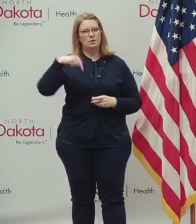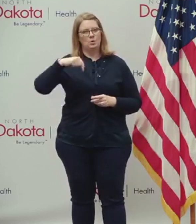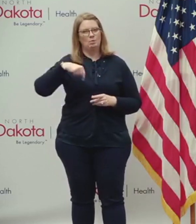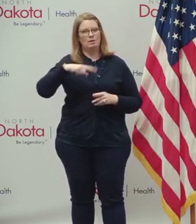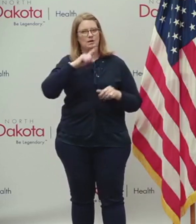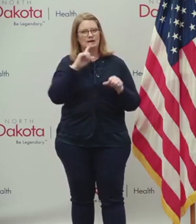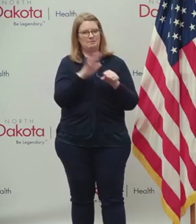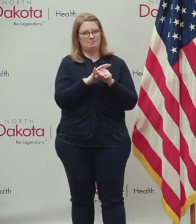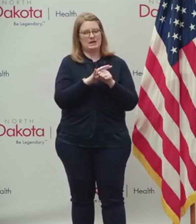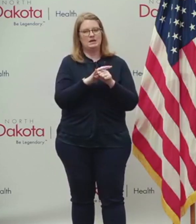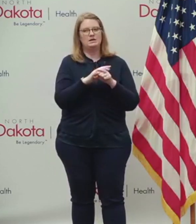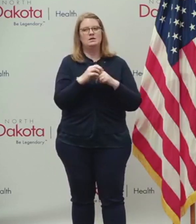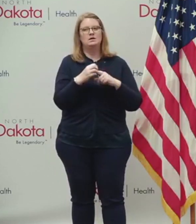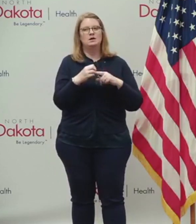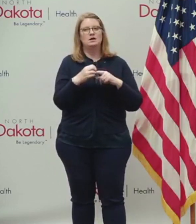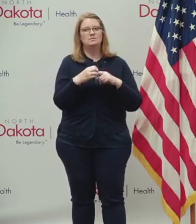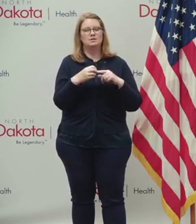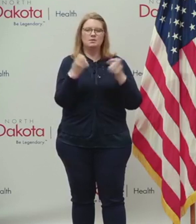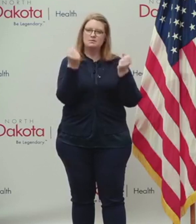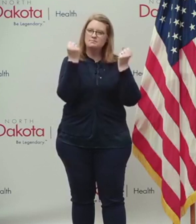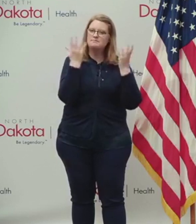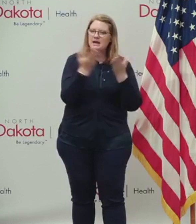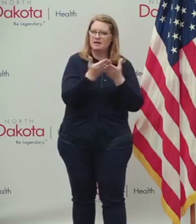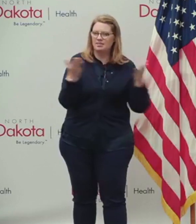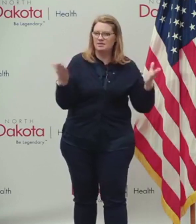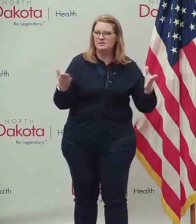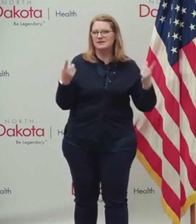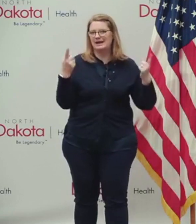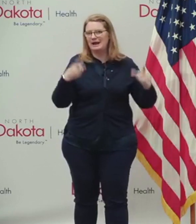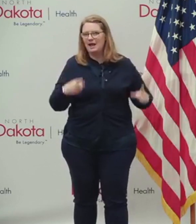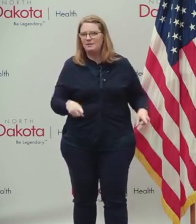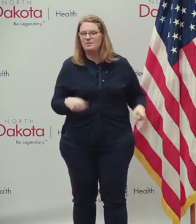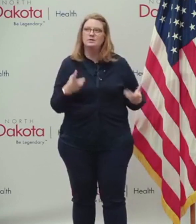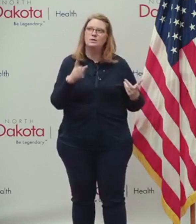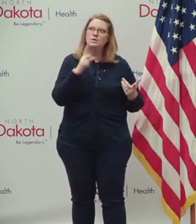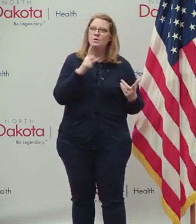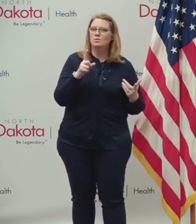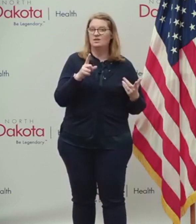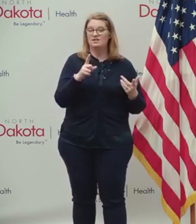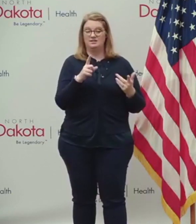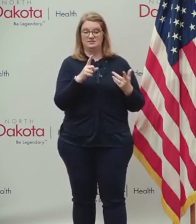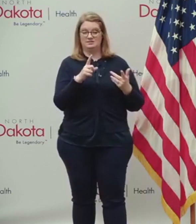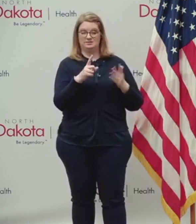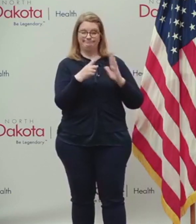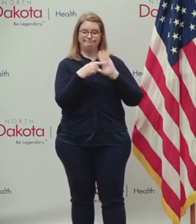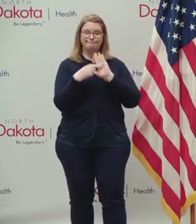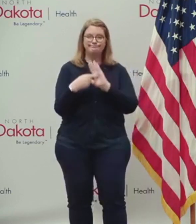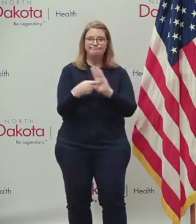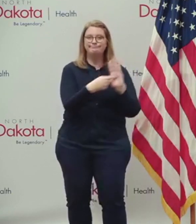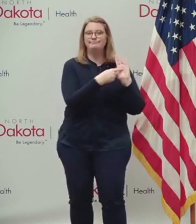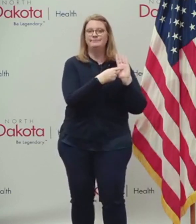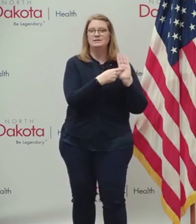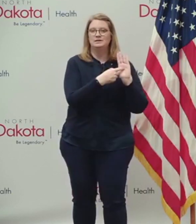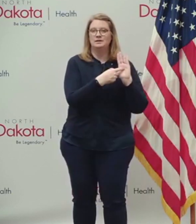to transparency. There's a number of things that have gone on that have helped us increase transparency, whether that's from OMB